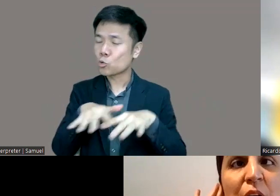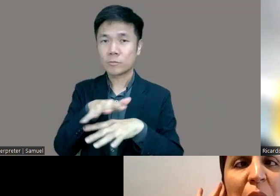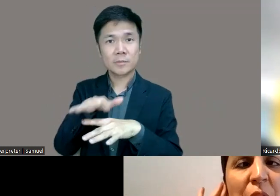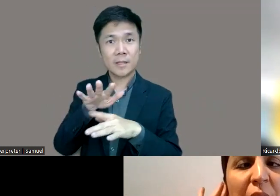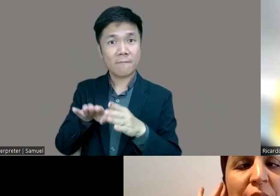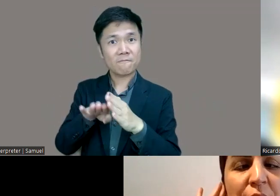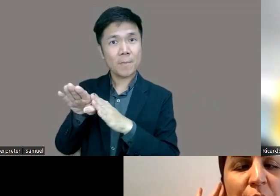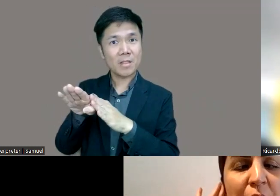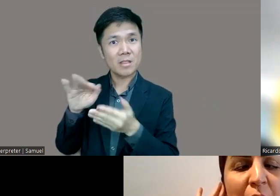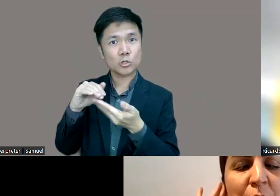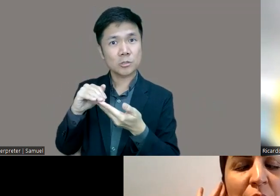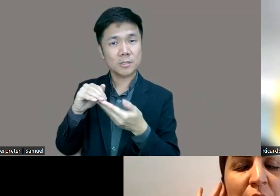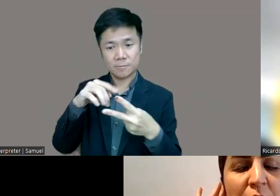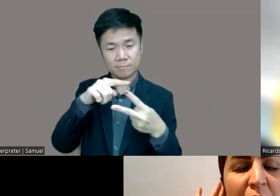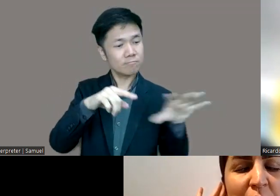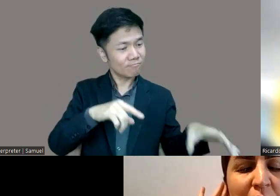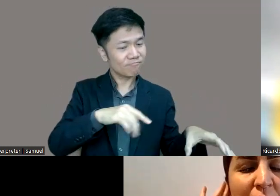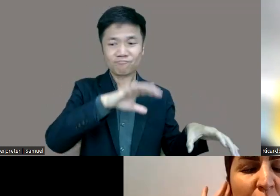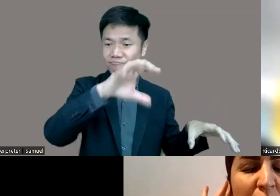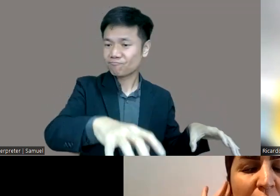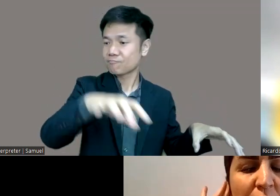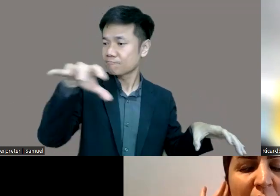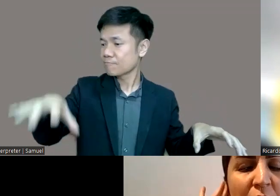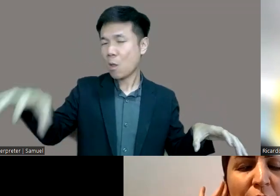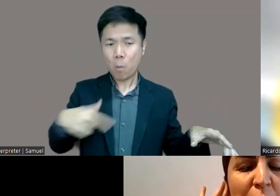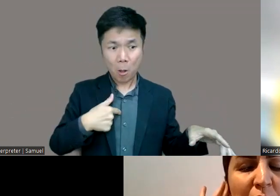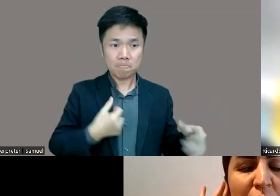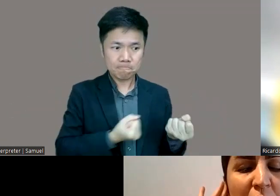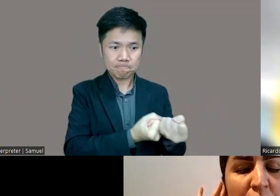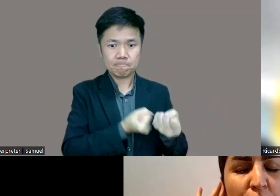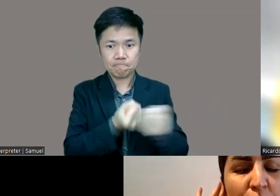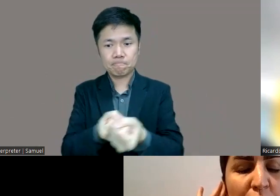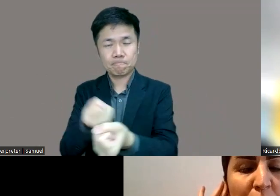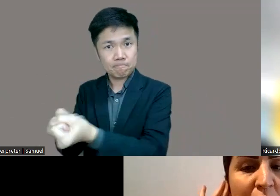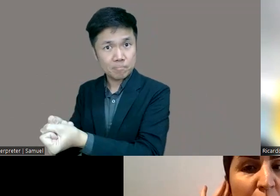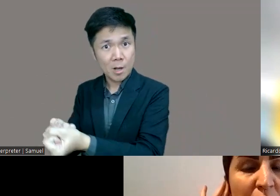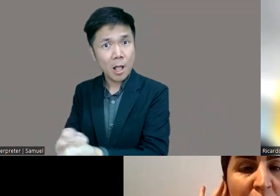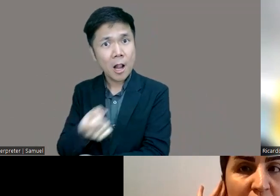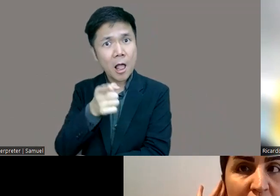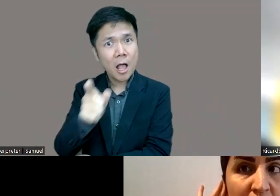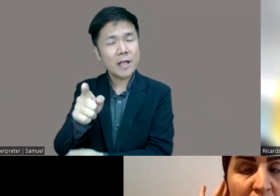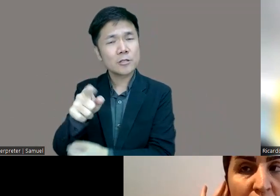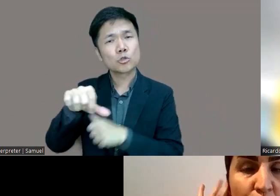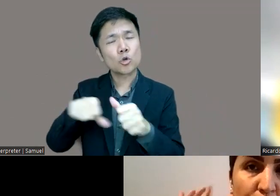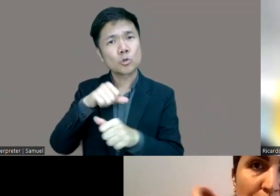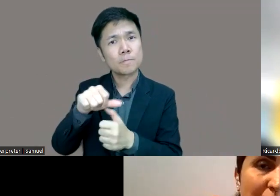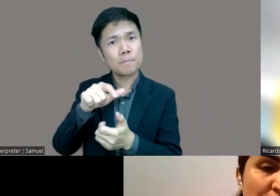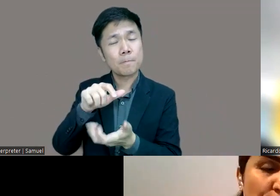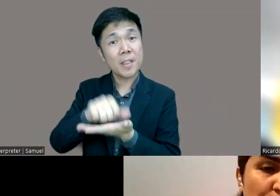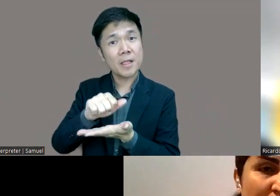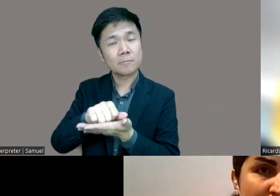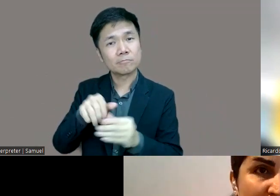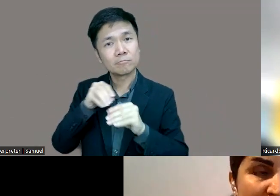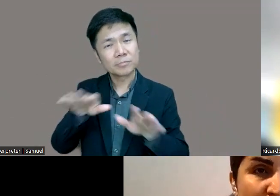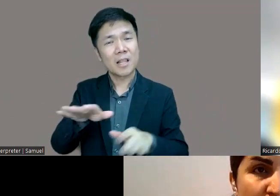So there are many ways to amplify your advocacy message. We can also amplify your social media messages. So I